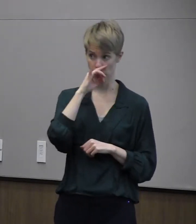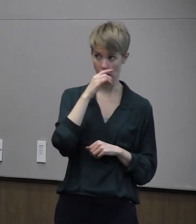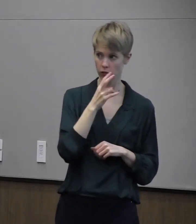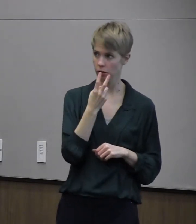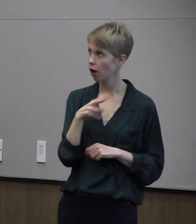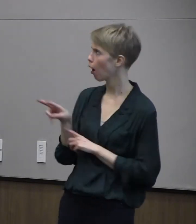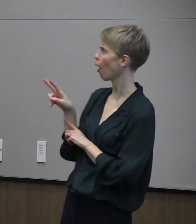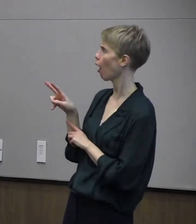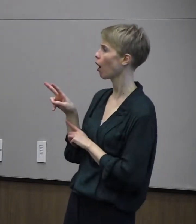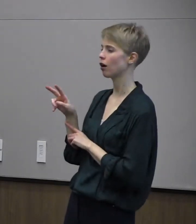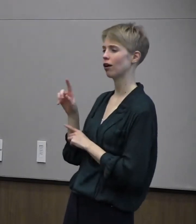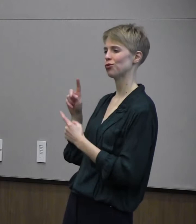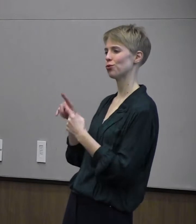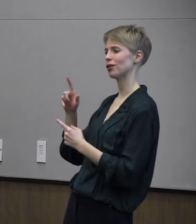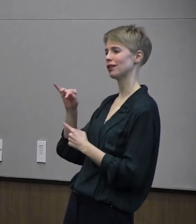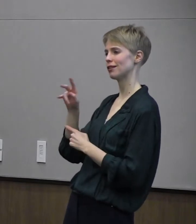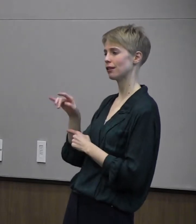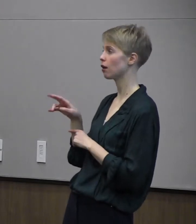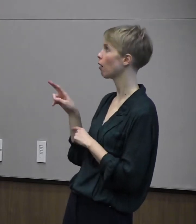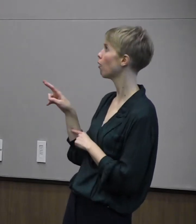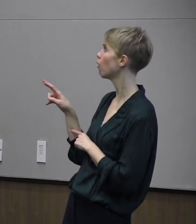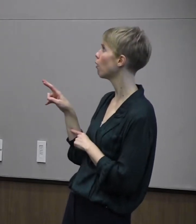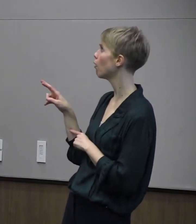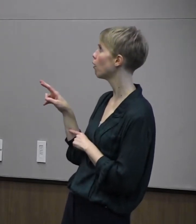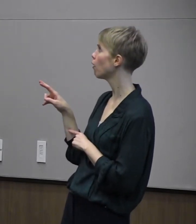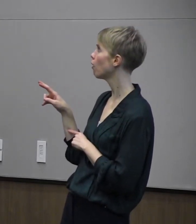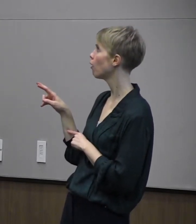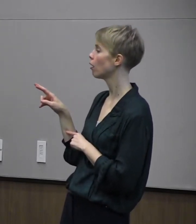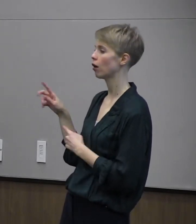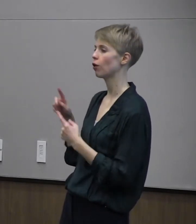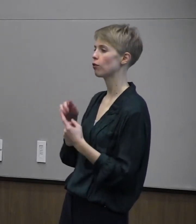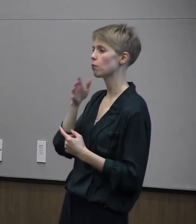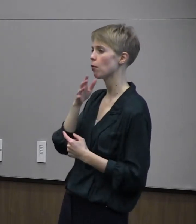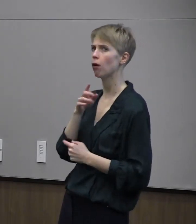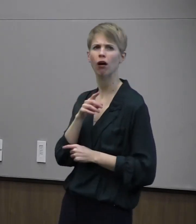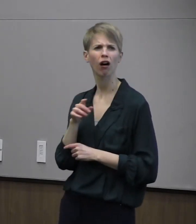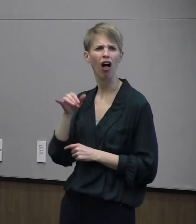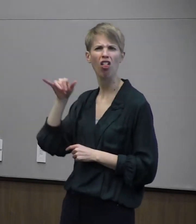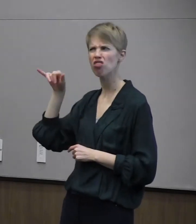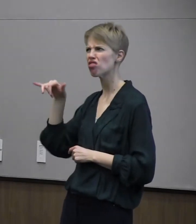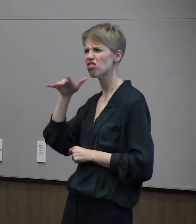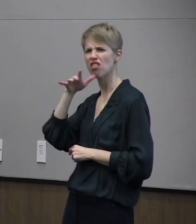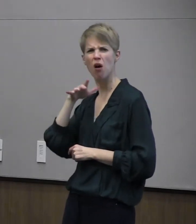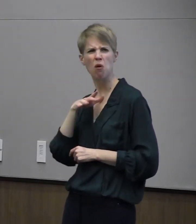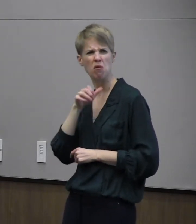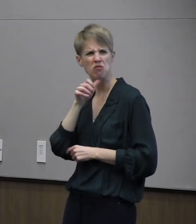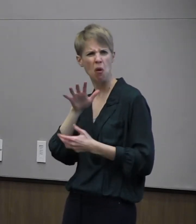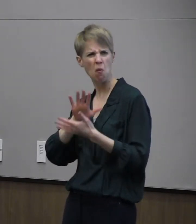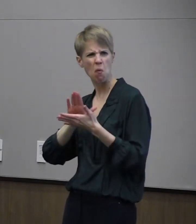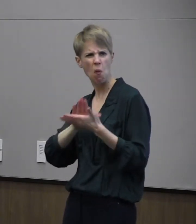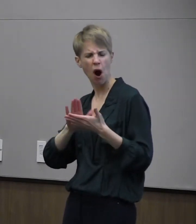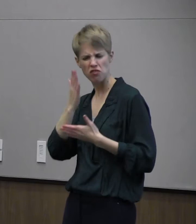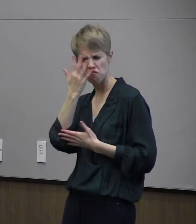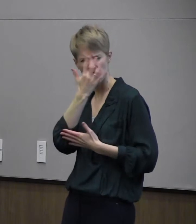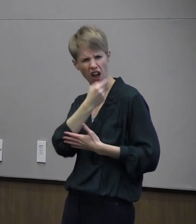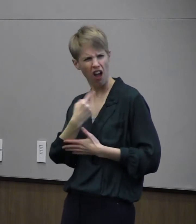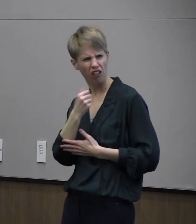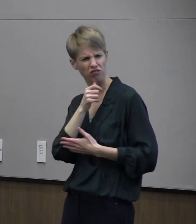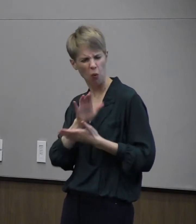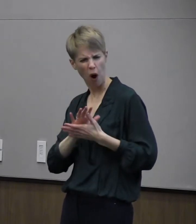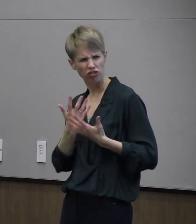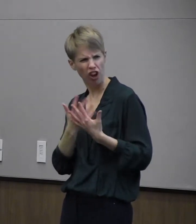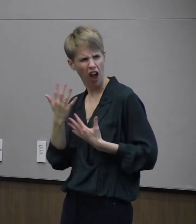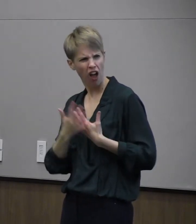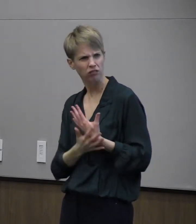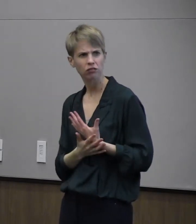eyes, and turning to her mother, piped, "Mama, don't that lady ever wash her hands and face?" The